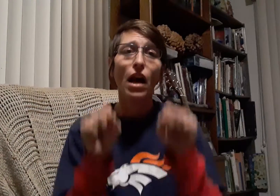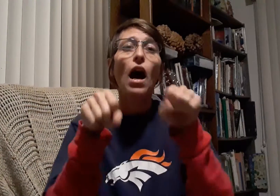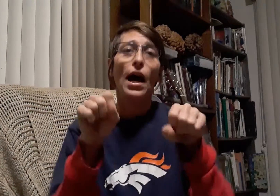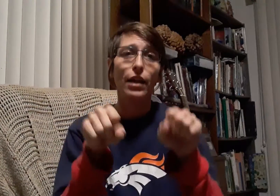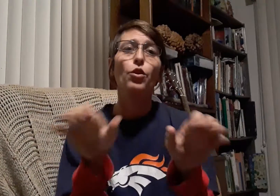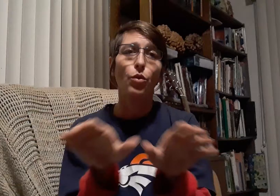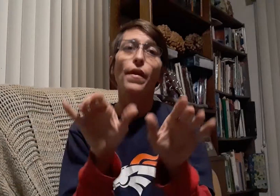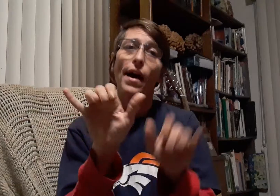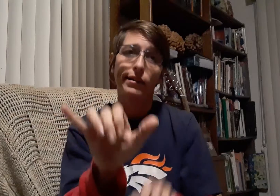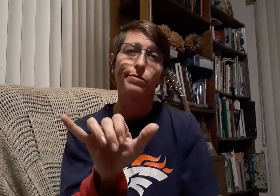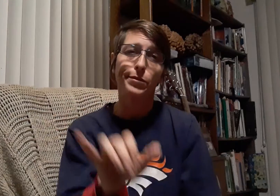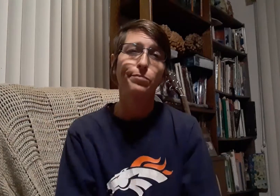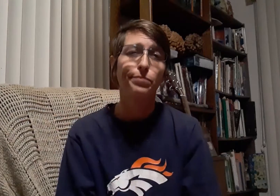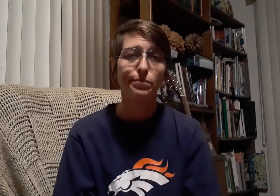I can do that.